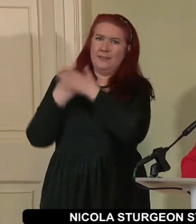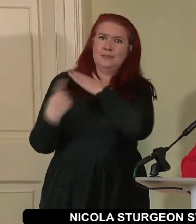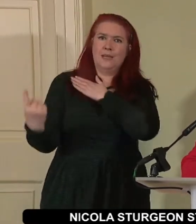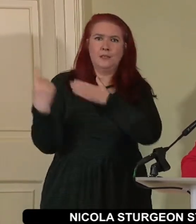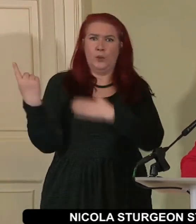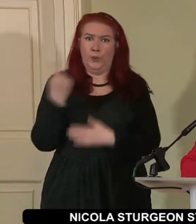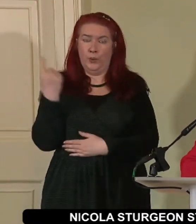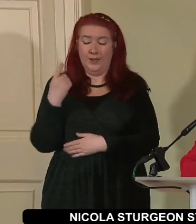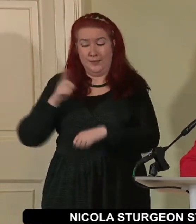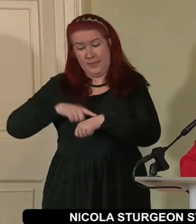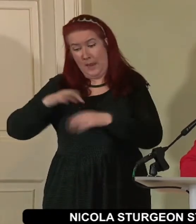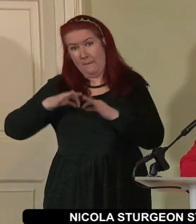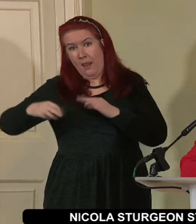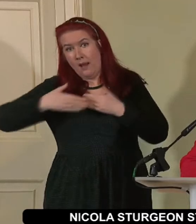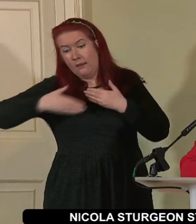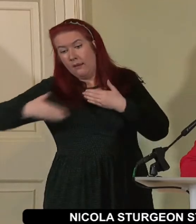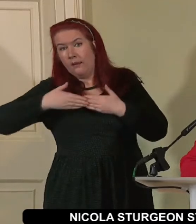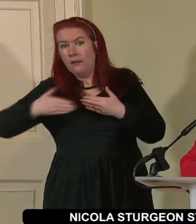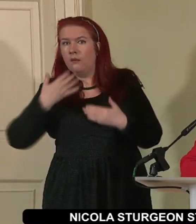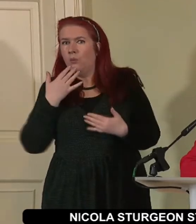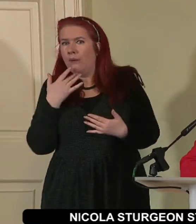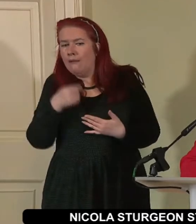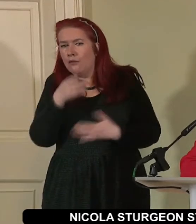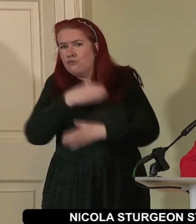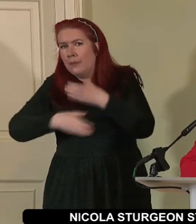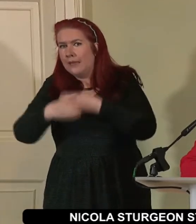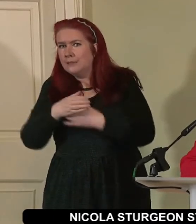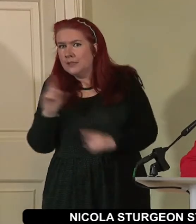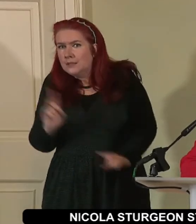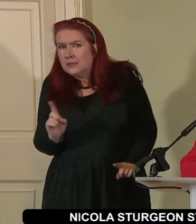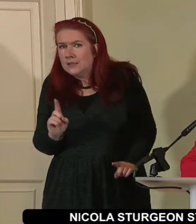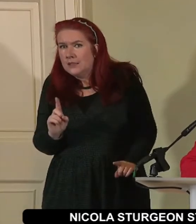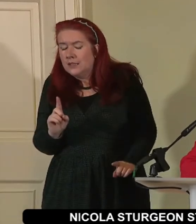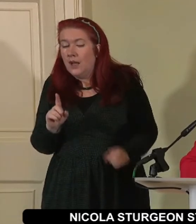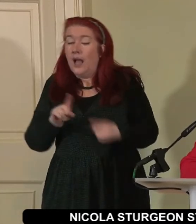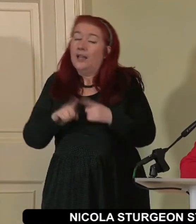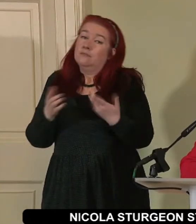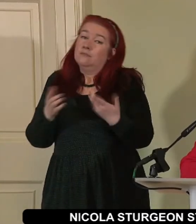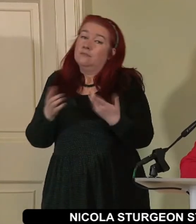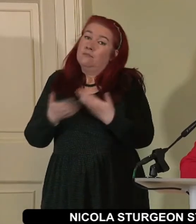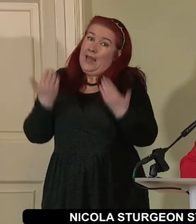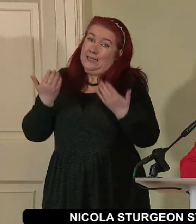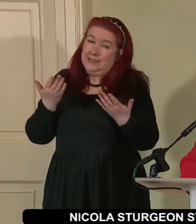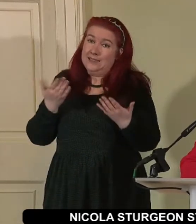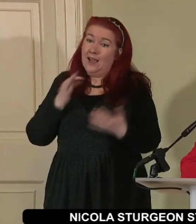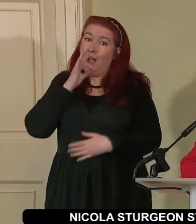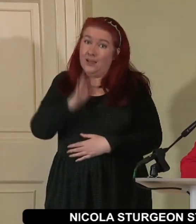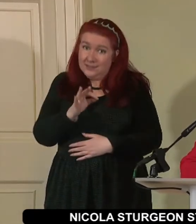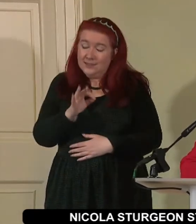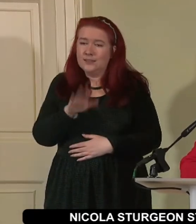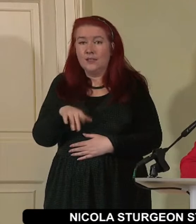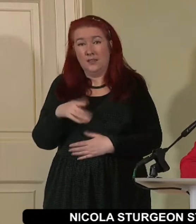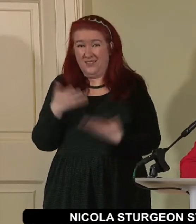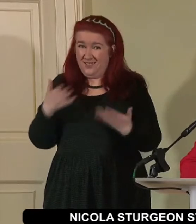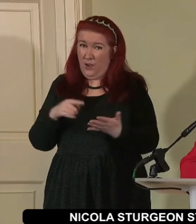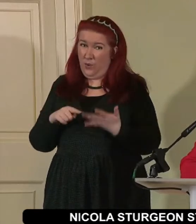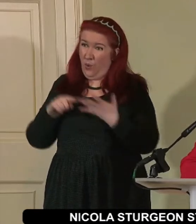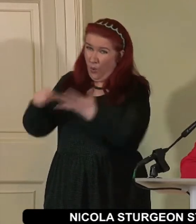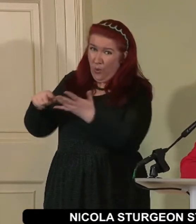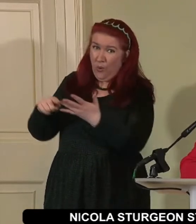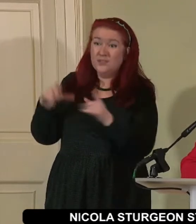the timetable now for your replacement? And on a slightly lighter note, do you now owe Douglas